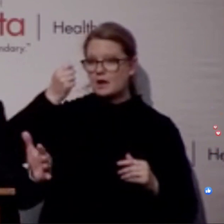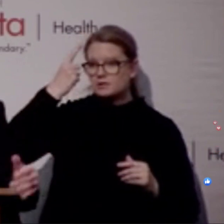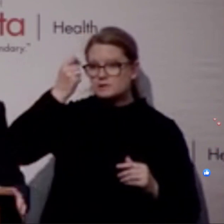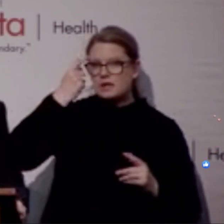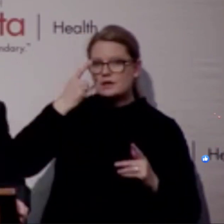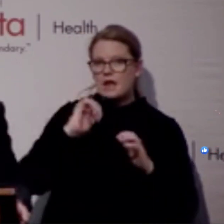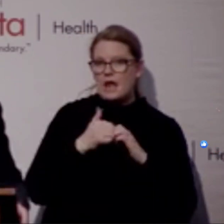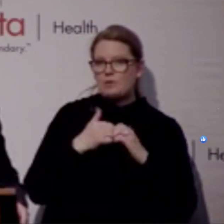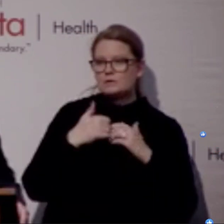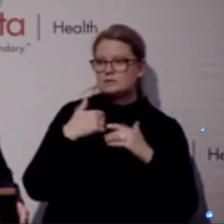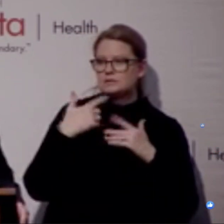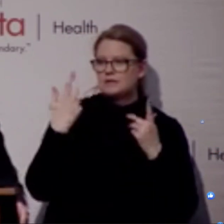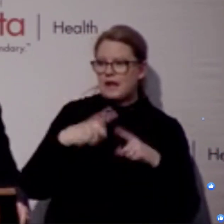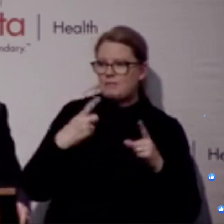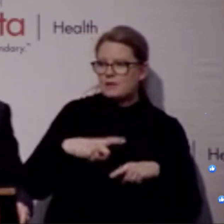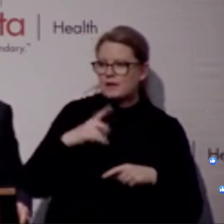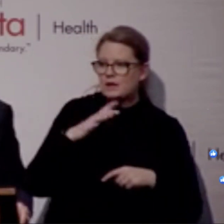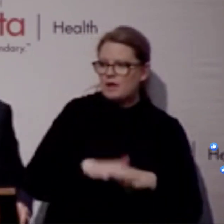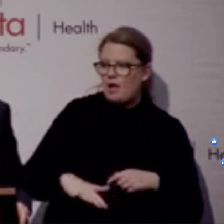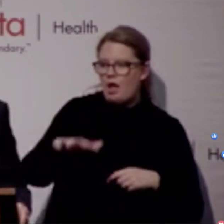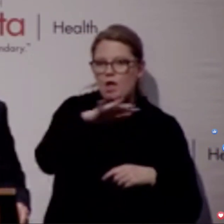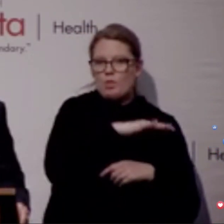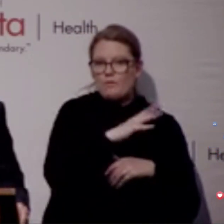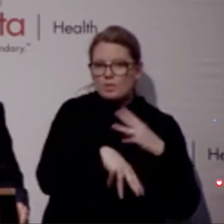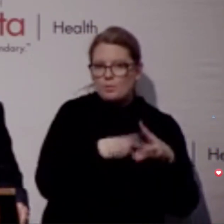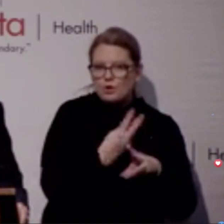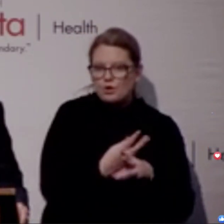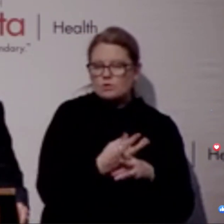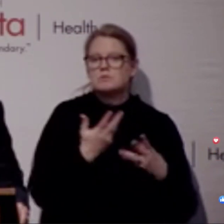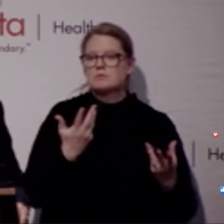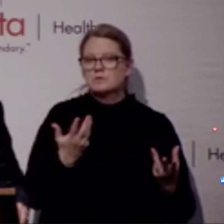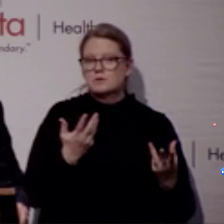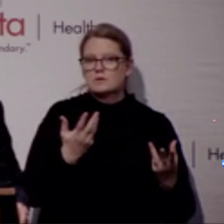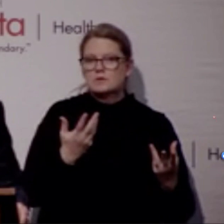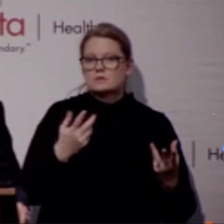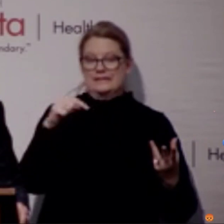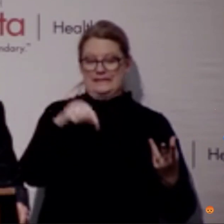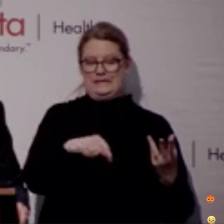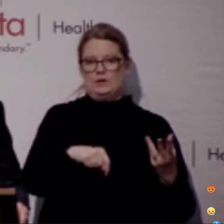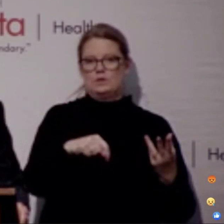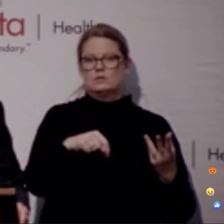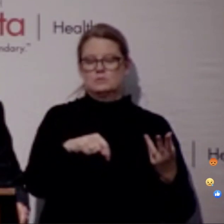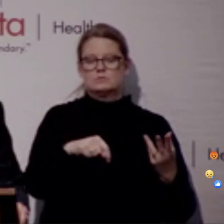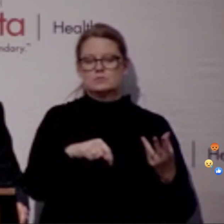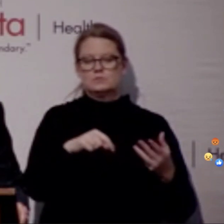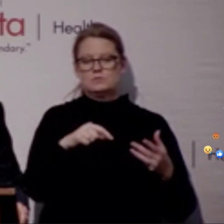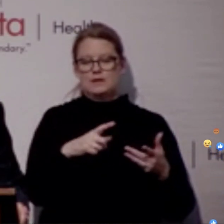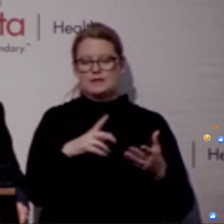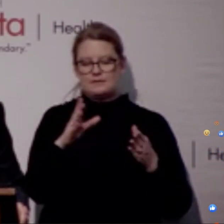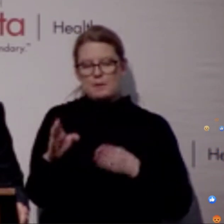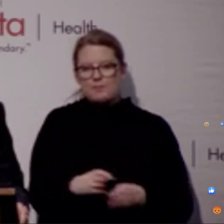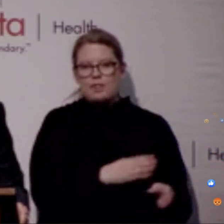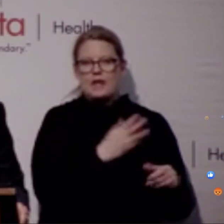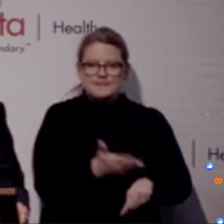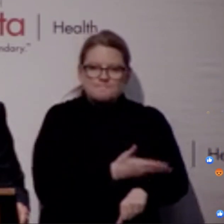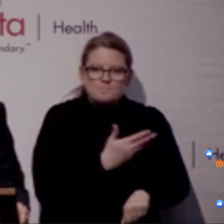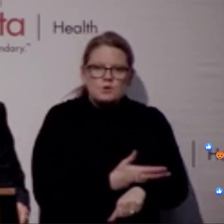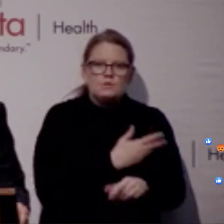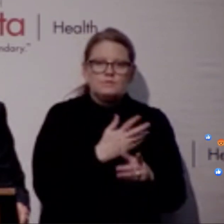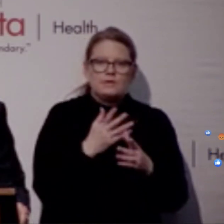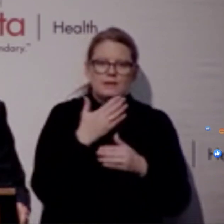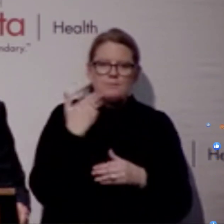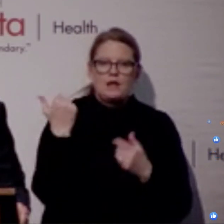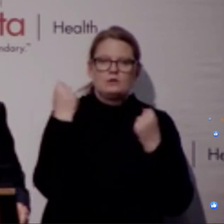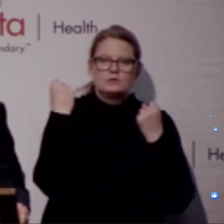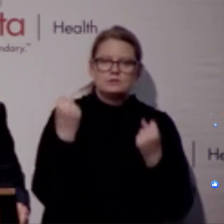occurring over the globe, we've got an opportunity here to improve and refine and make those plans better and stronger. And those